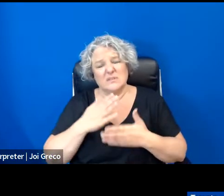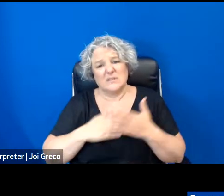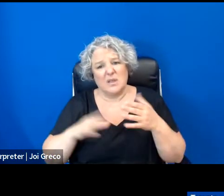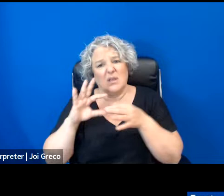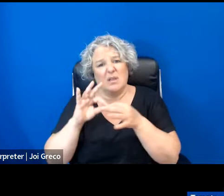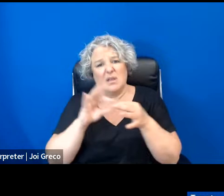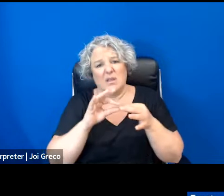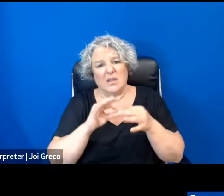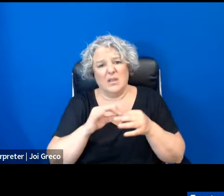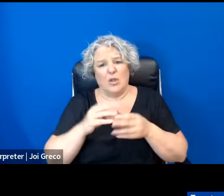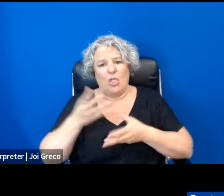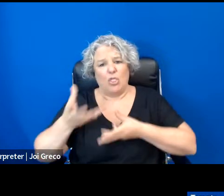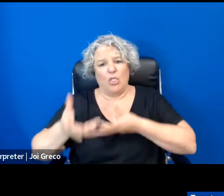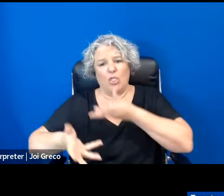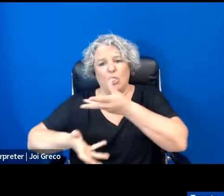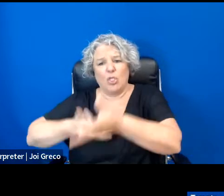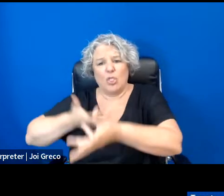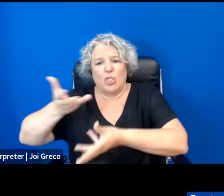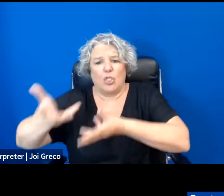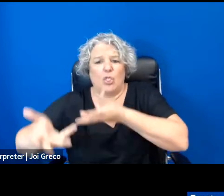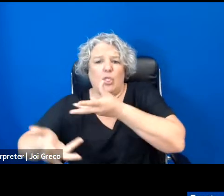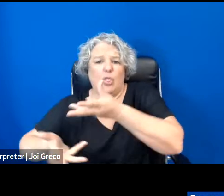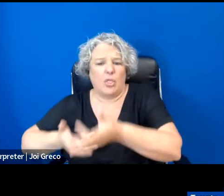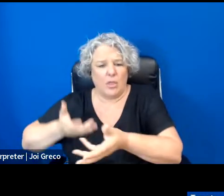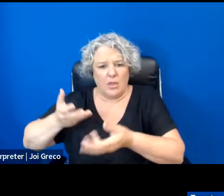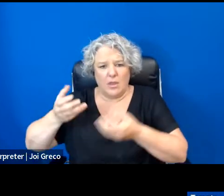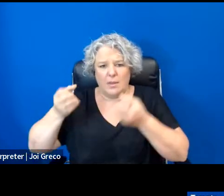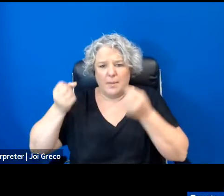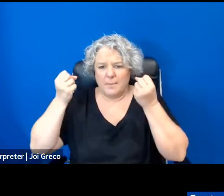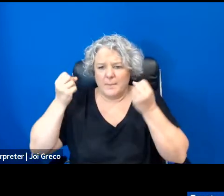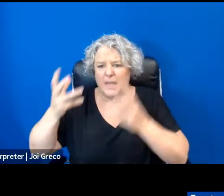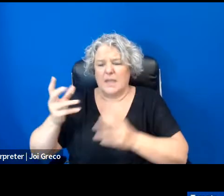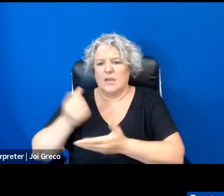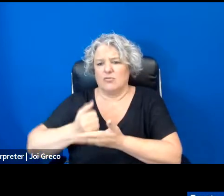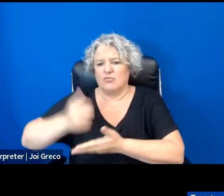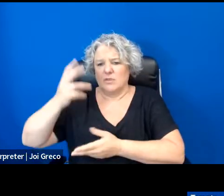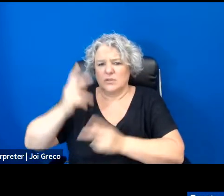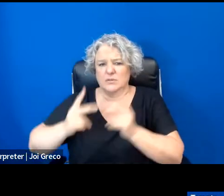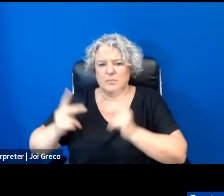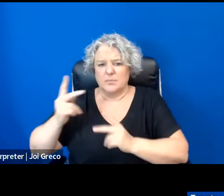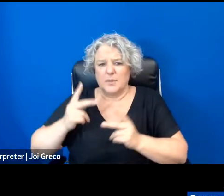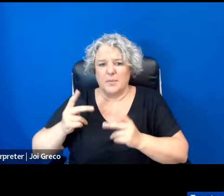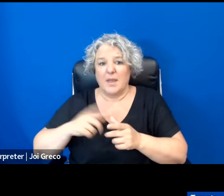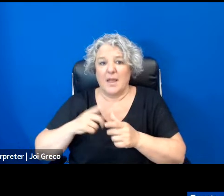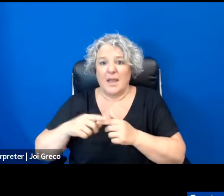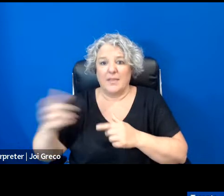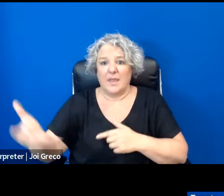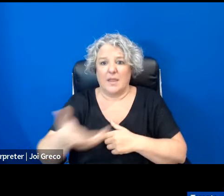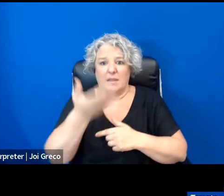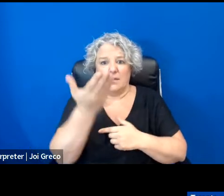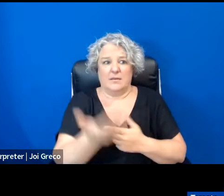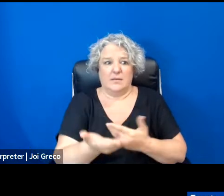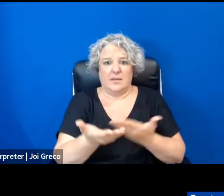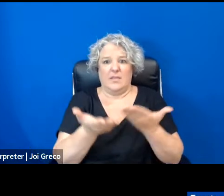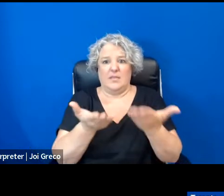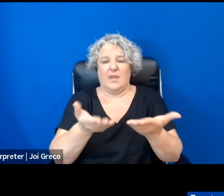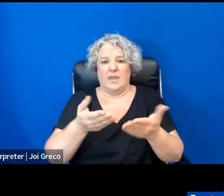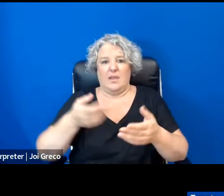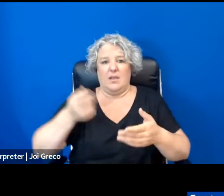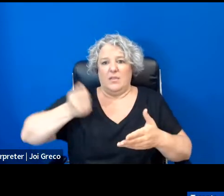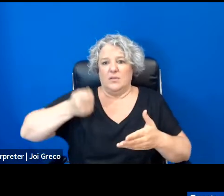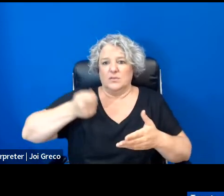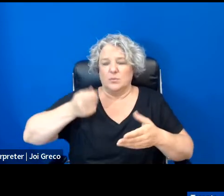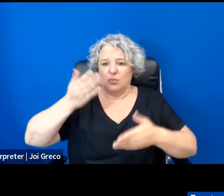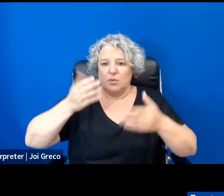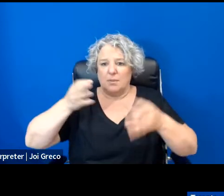treated lavishly by rich people who then had cases before the Supreme Court decided by those judges.